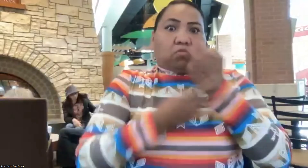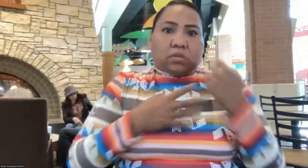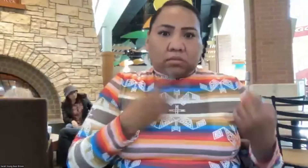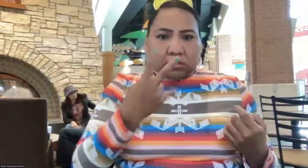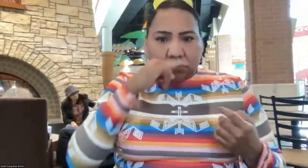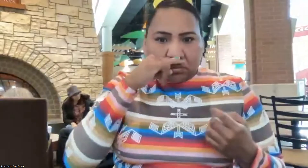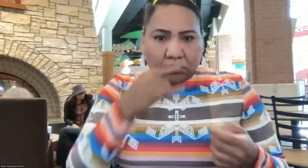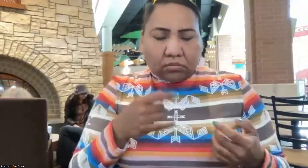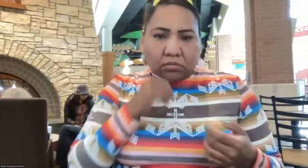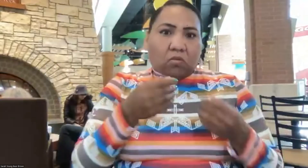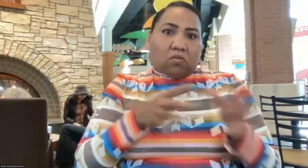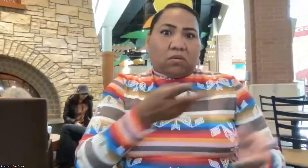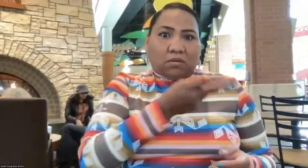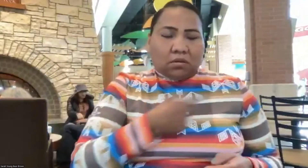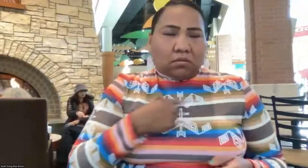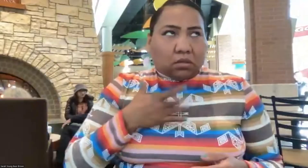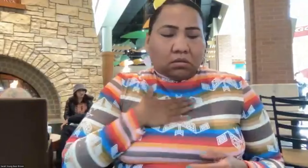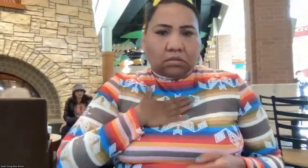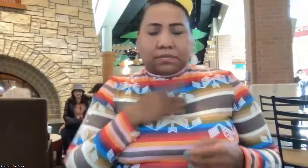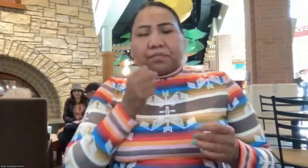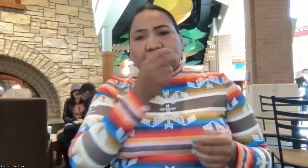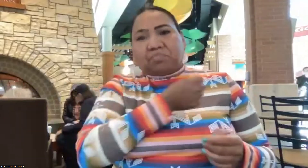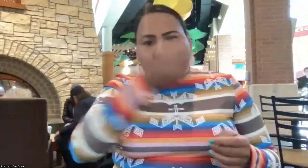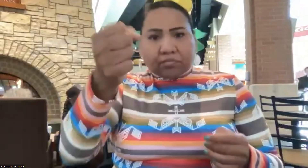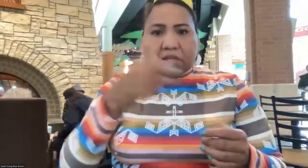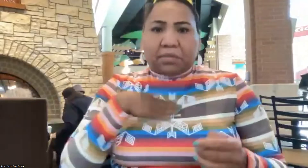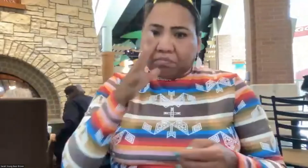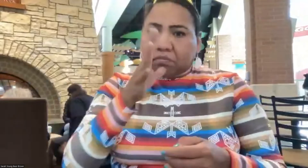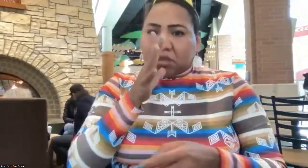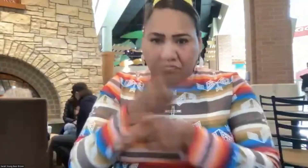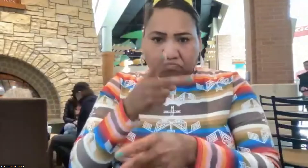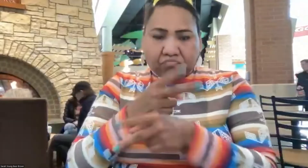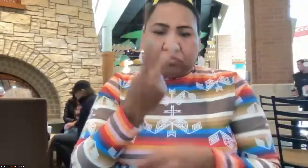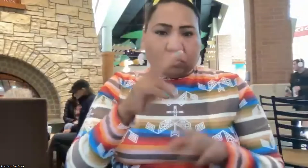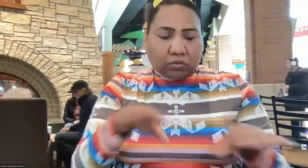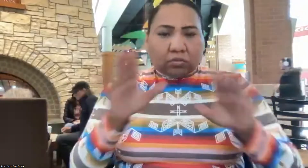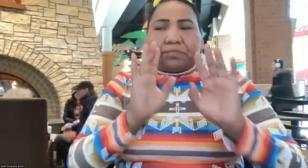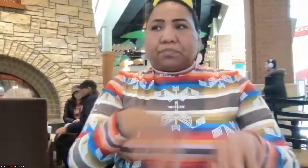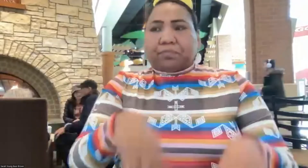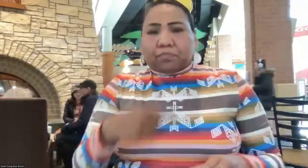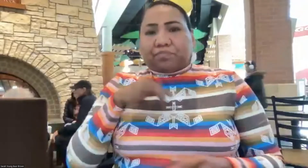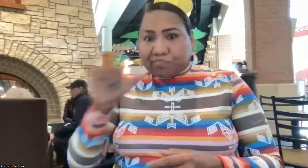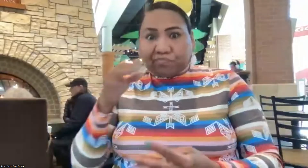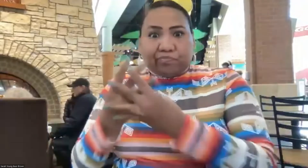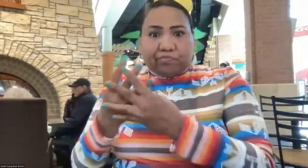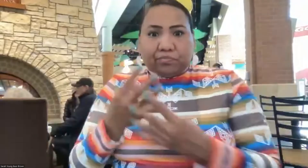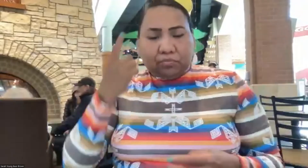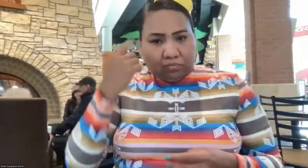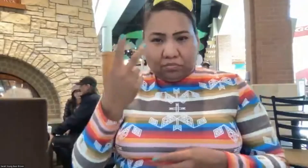Indigenous children and separate them from the family. So they were from the tribe. So fortunately, my mother was able to pick them up and take care of